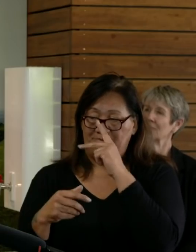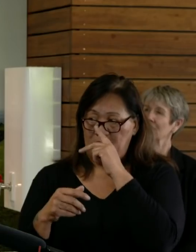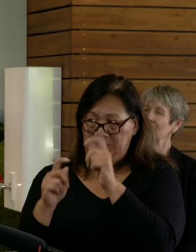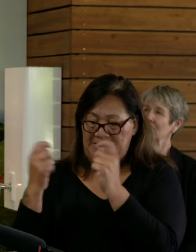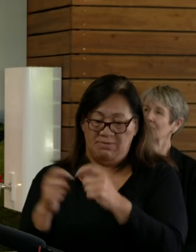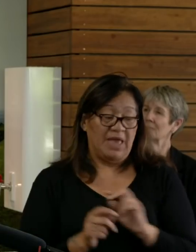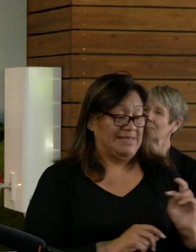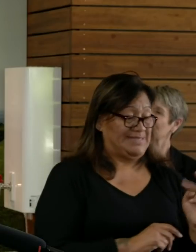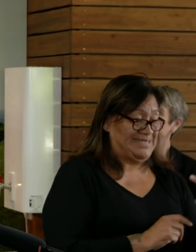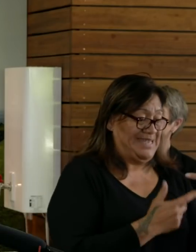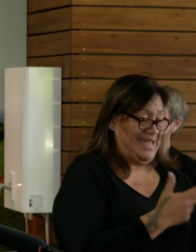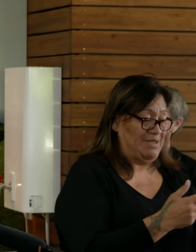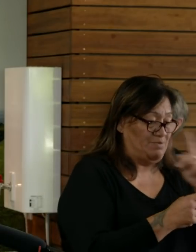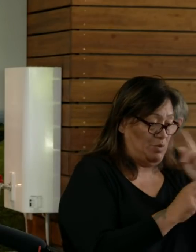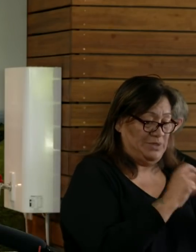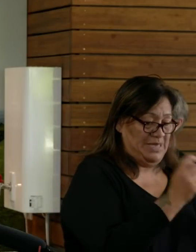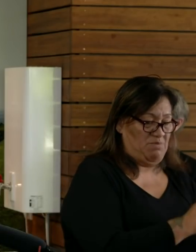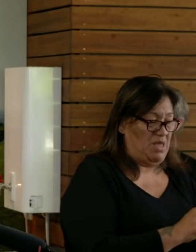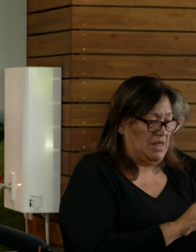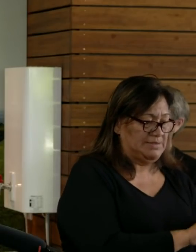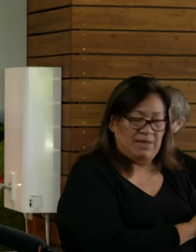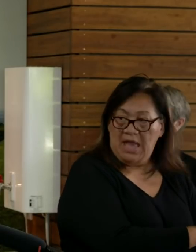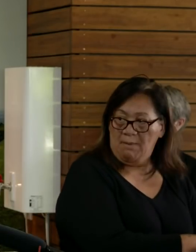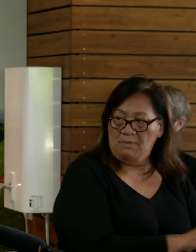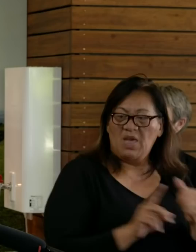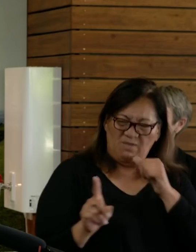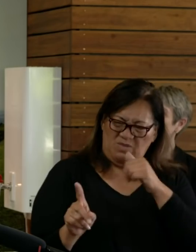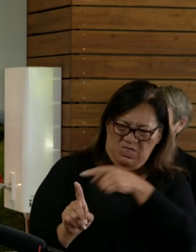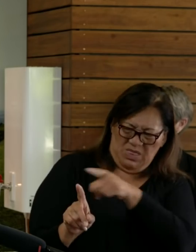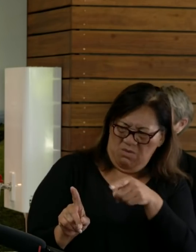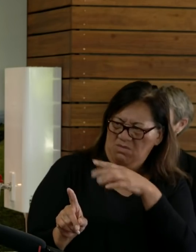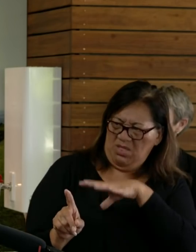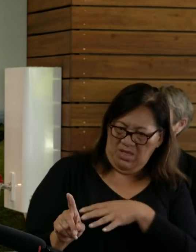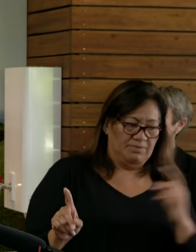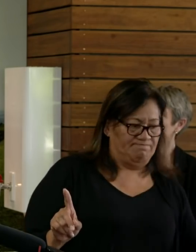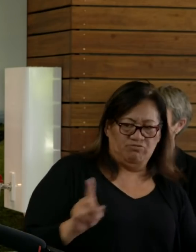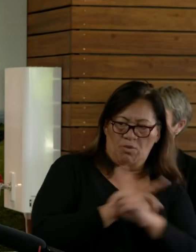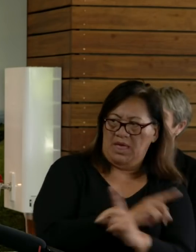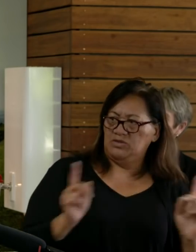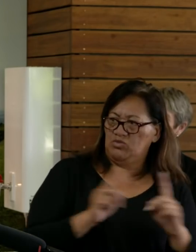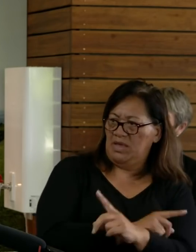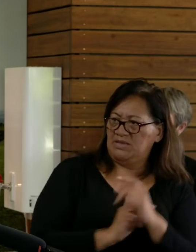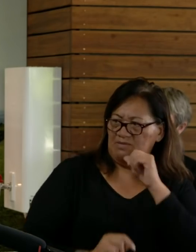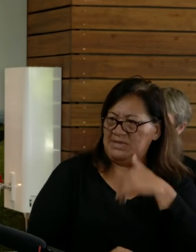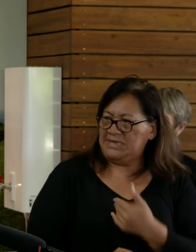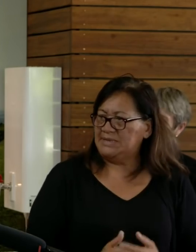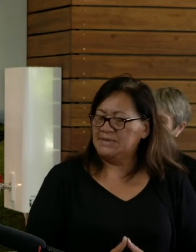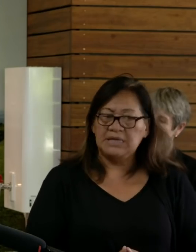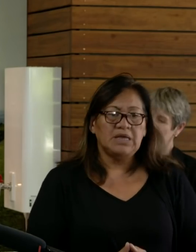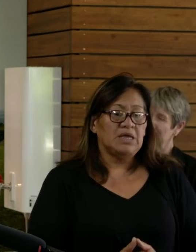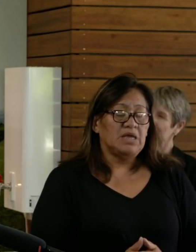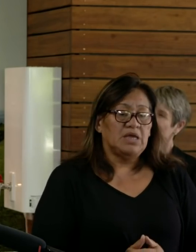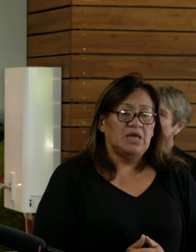standby should they be required to replace the initial team on the island. As far